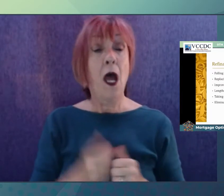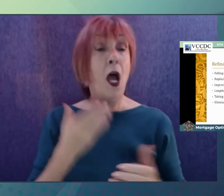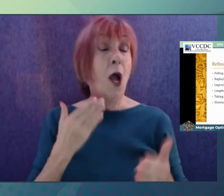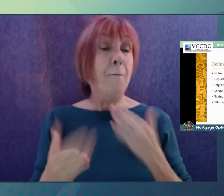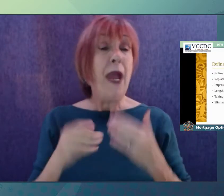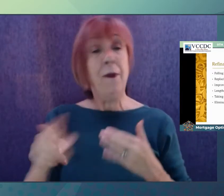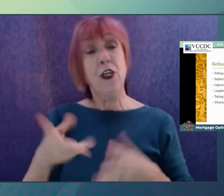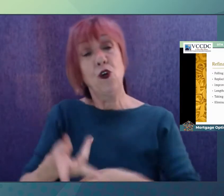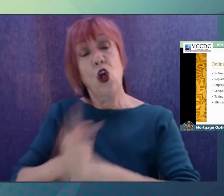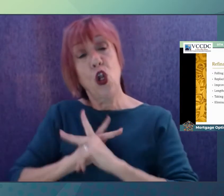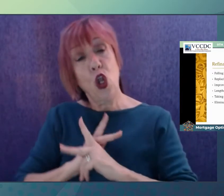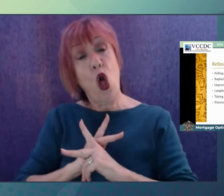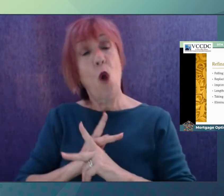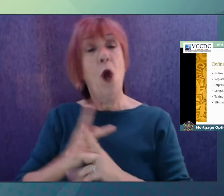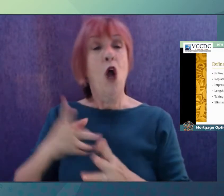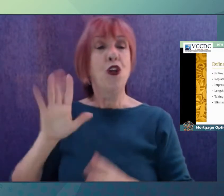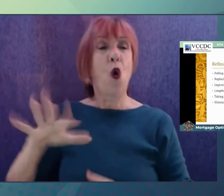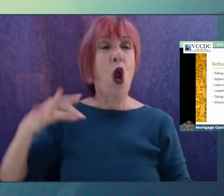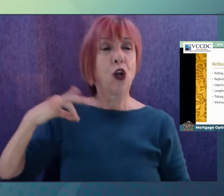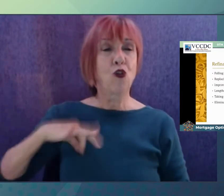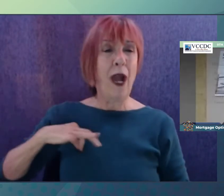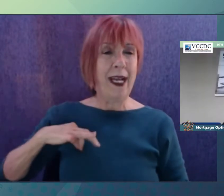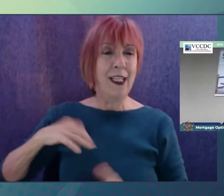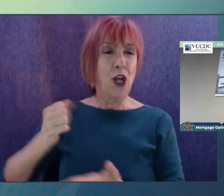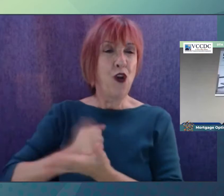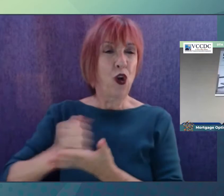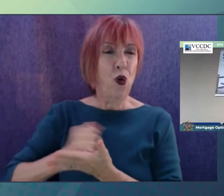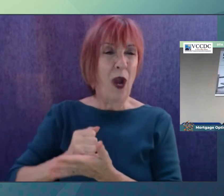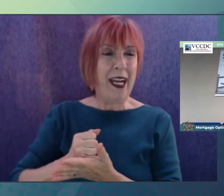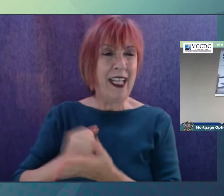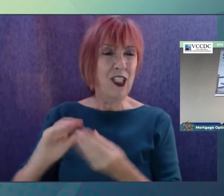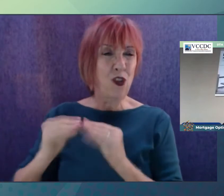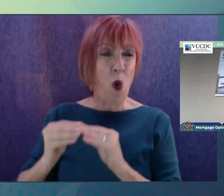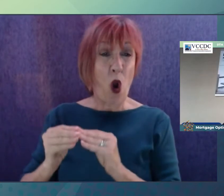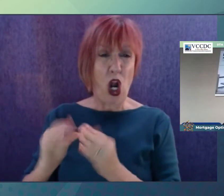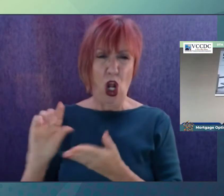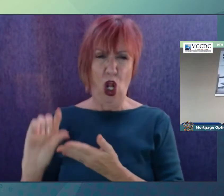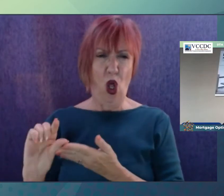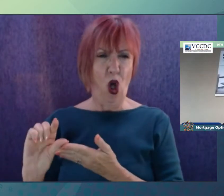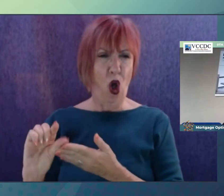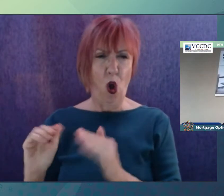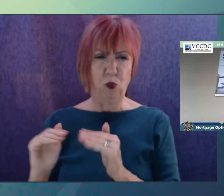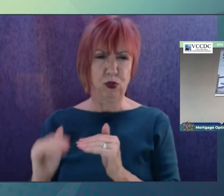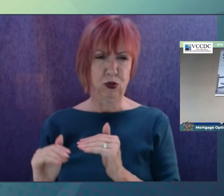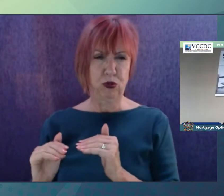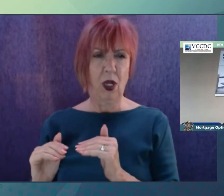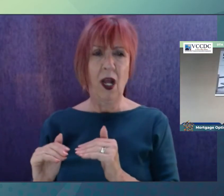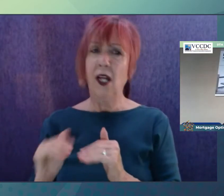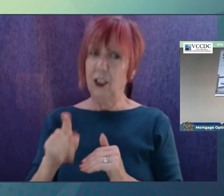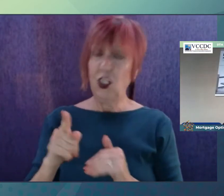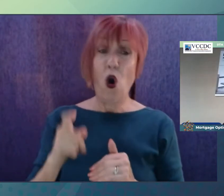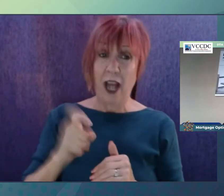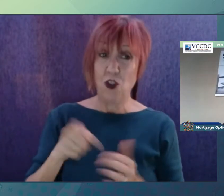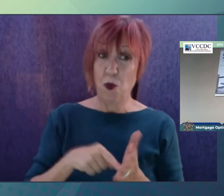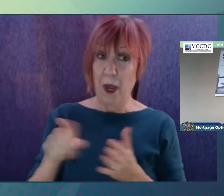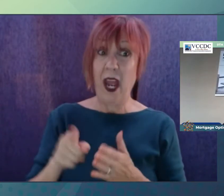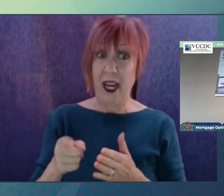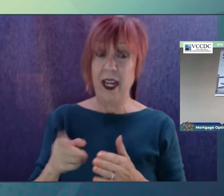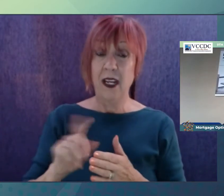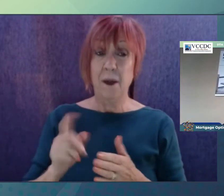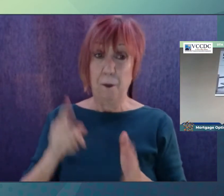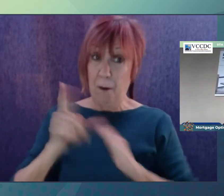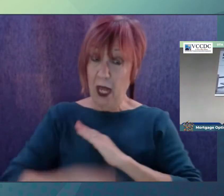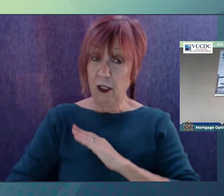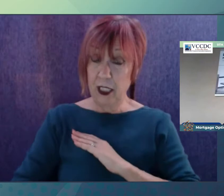credit score was a lot lower than it is now, leading to a higher than average interest rate. Since then, you've reduced your debt